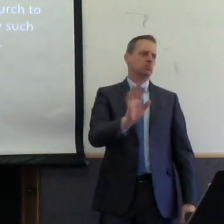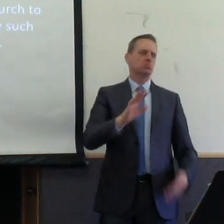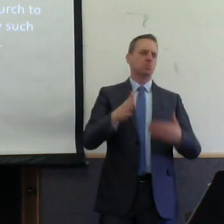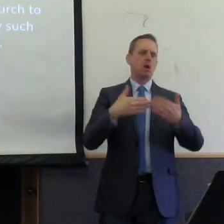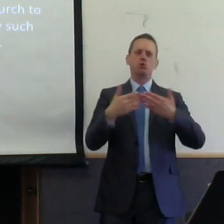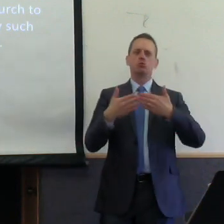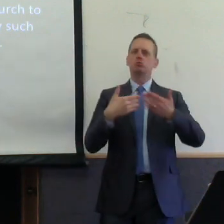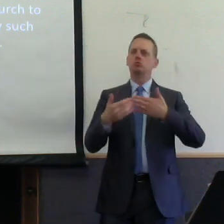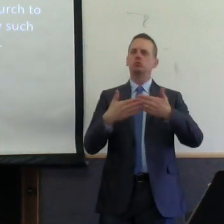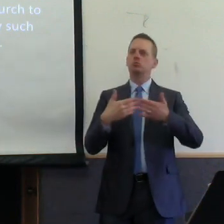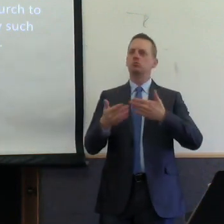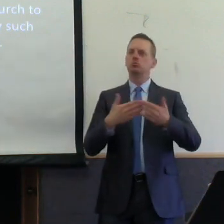Right.